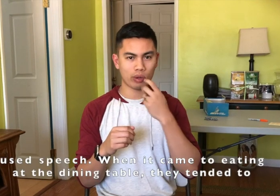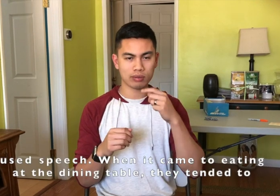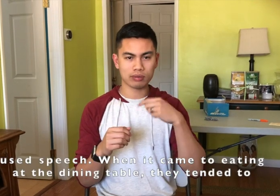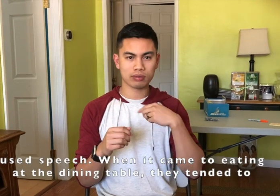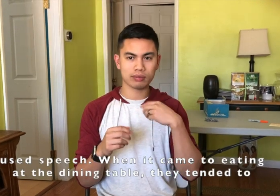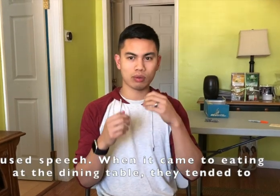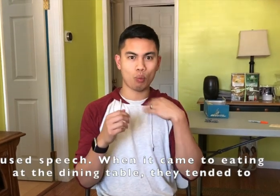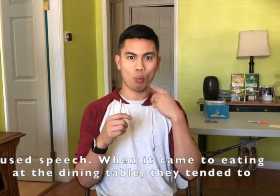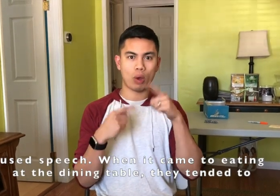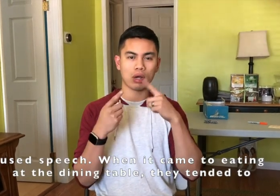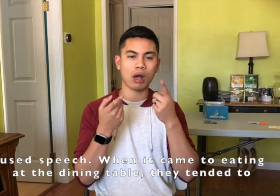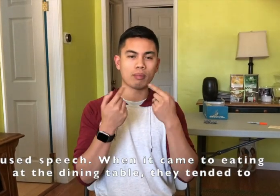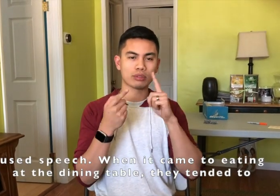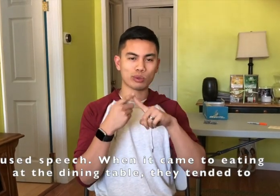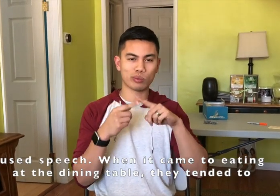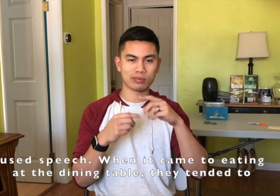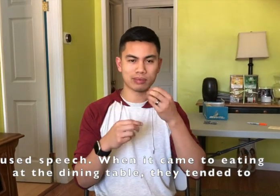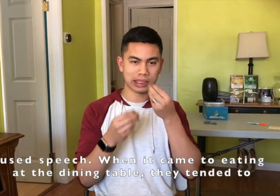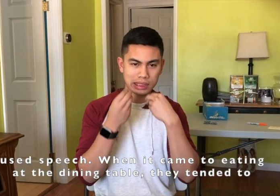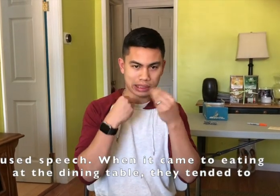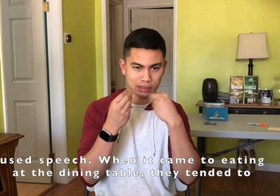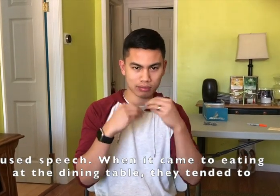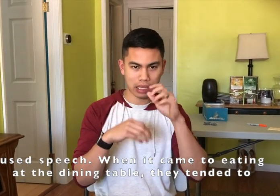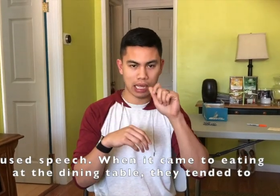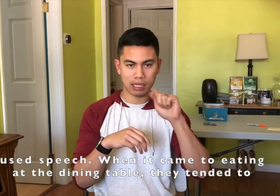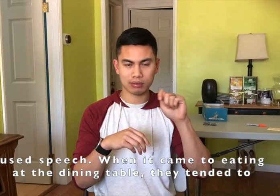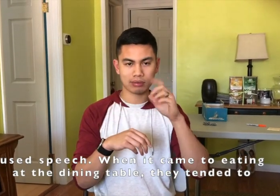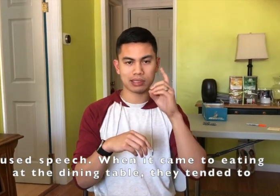used speech. When it came to eating at the dinner table,